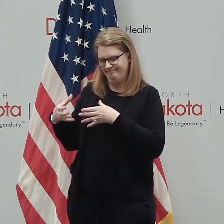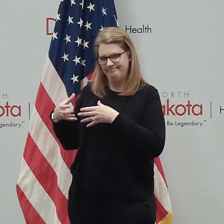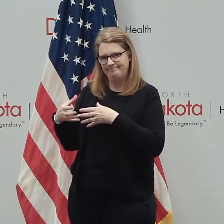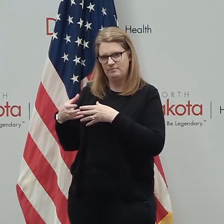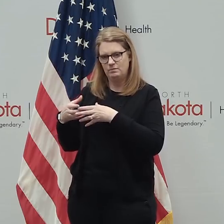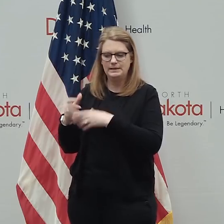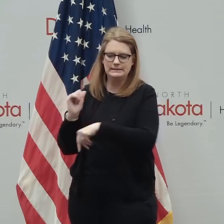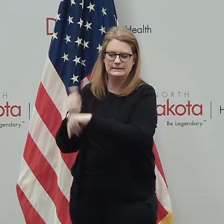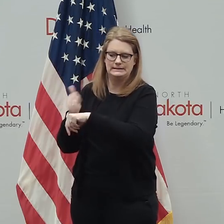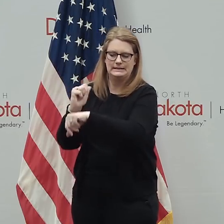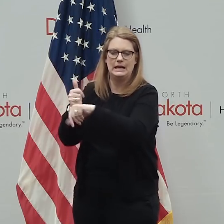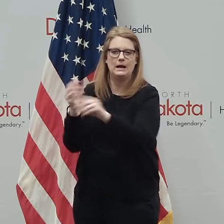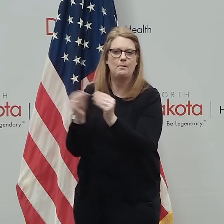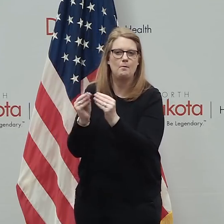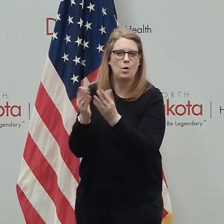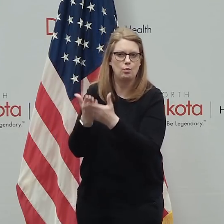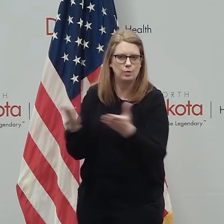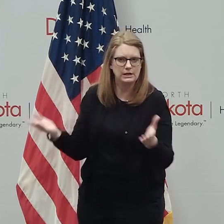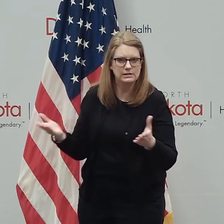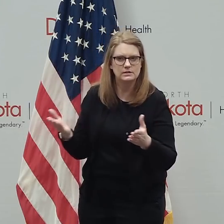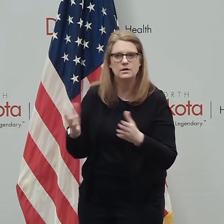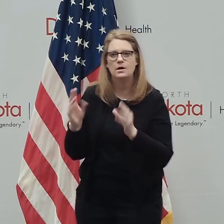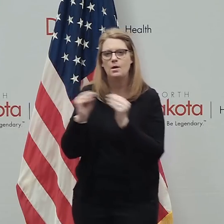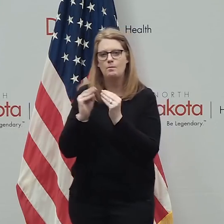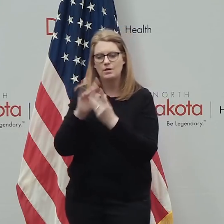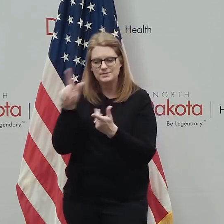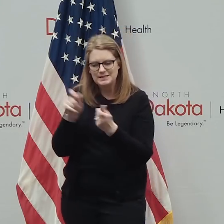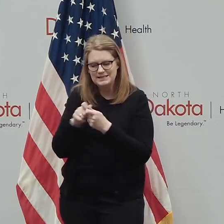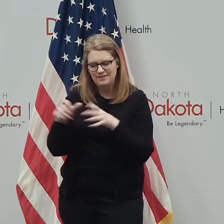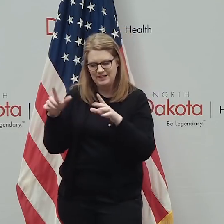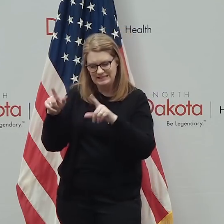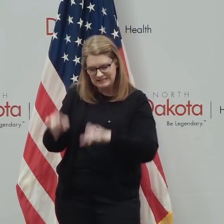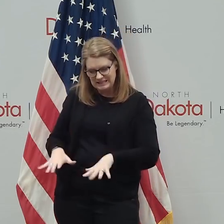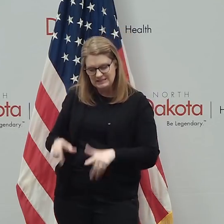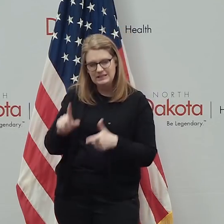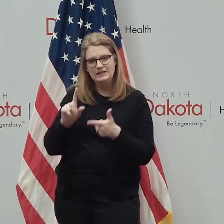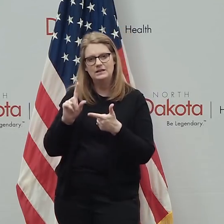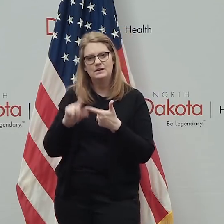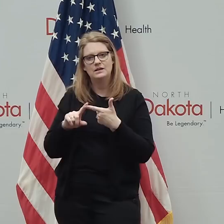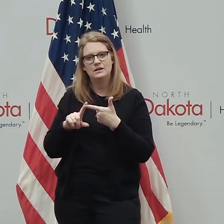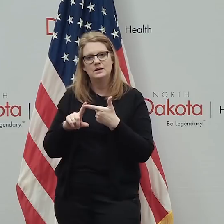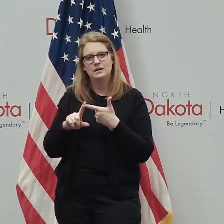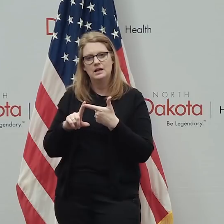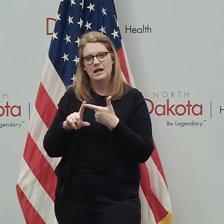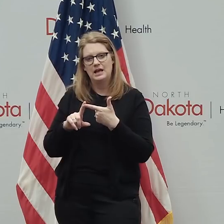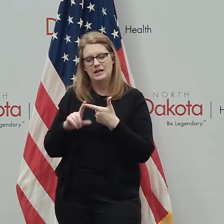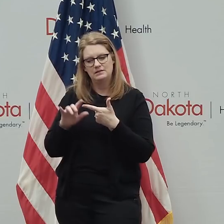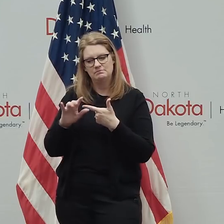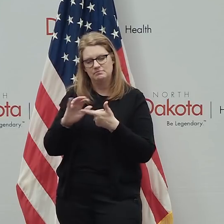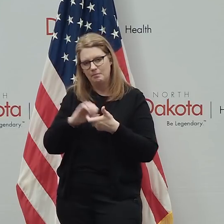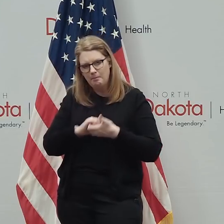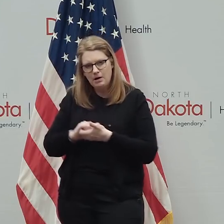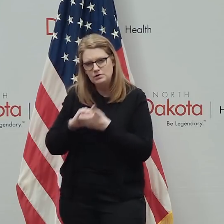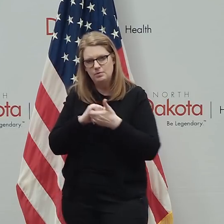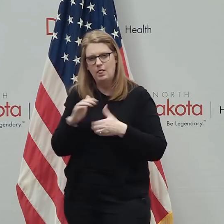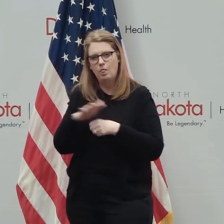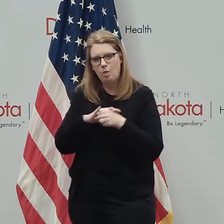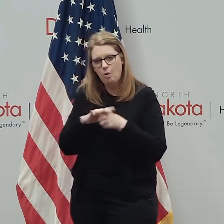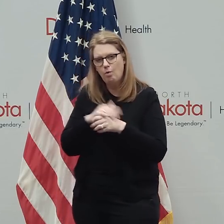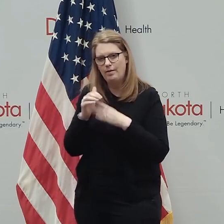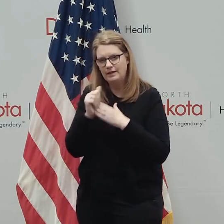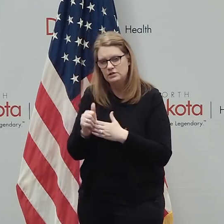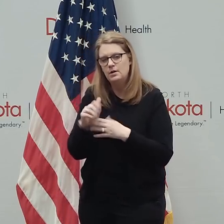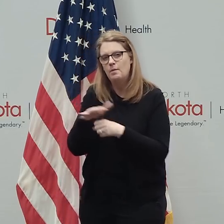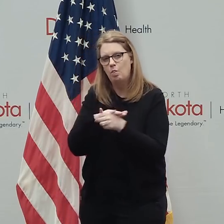these areas, and those strategies will include more targeted testing and tight partnerships with local leadership, local public